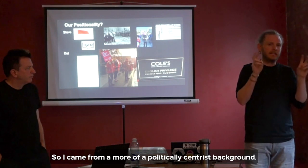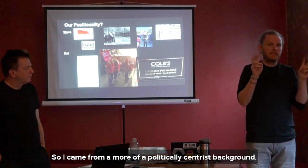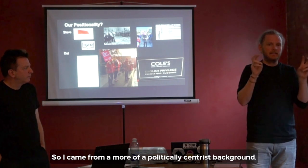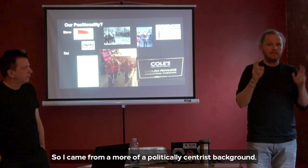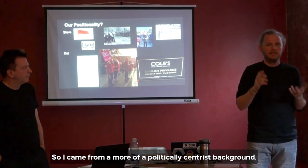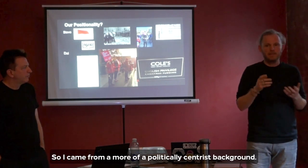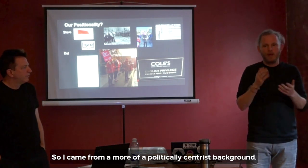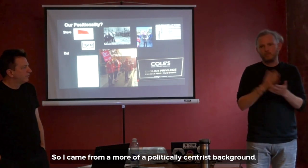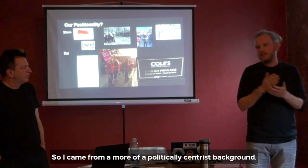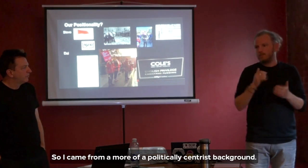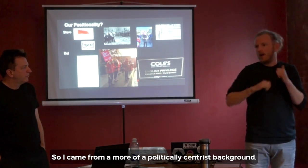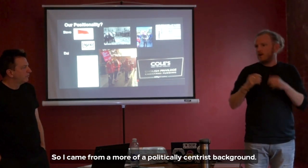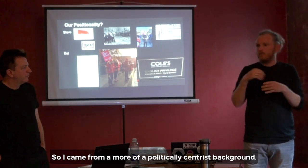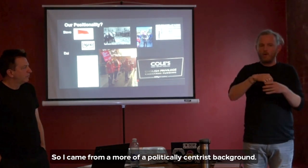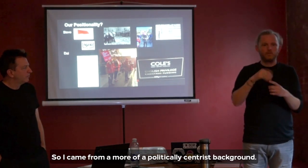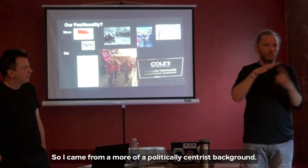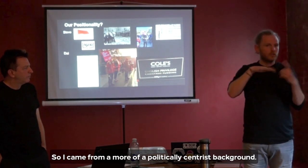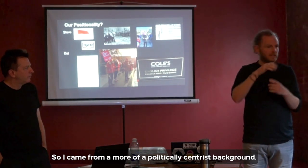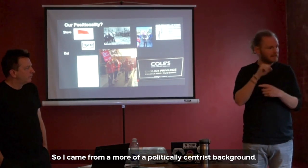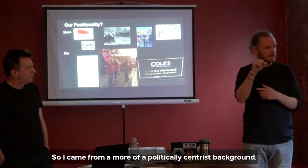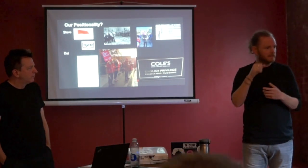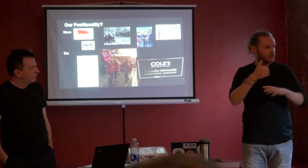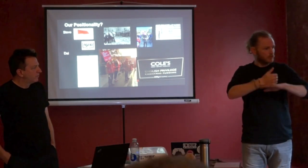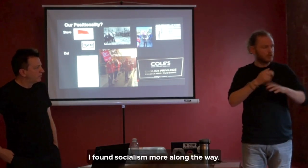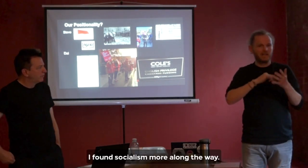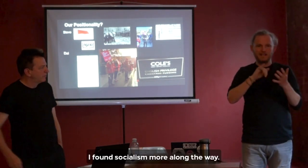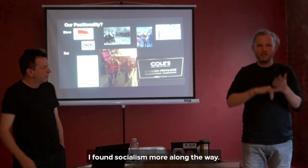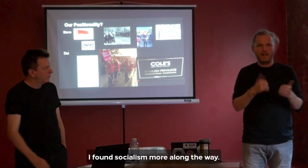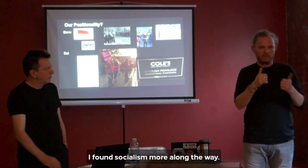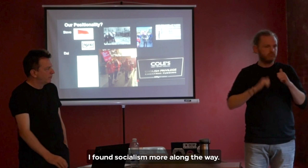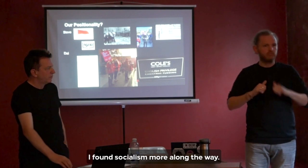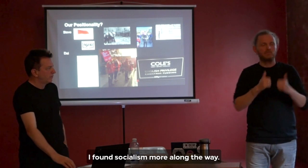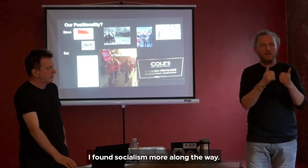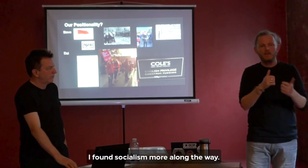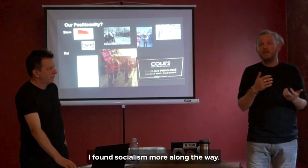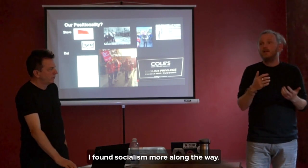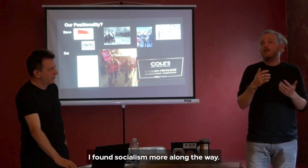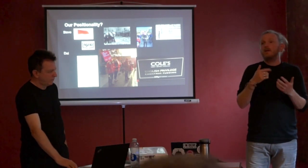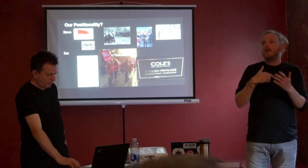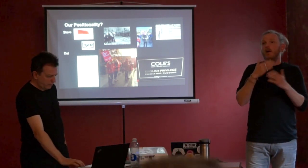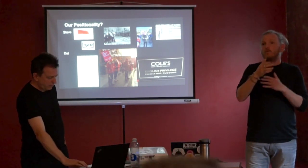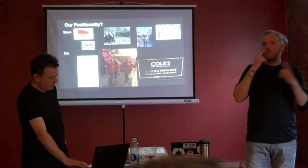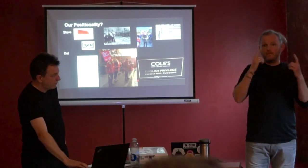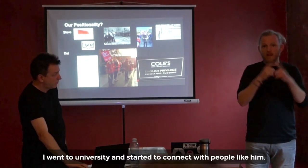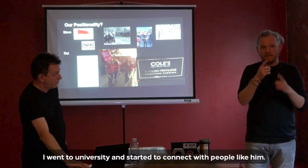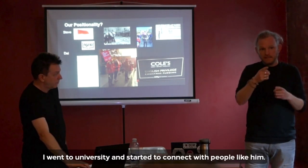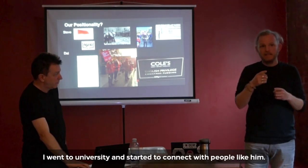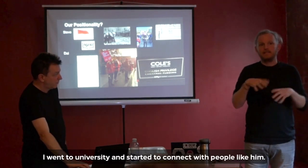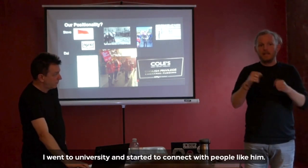I came from more of a politically centrist background and have kind of found socialism more along the way. I